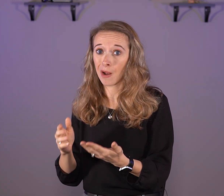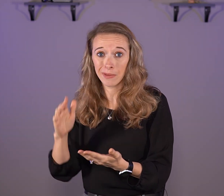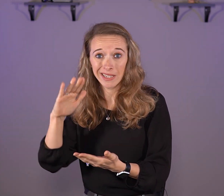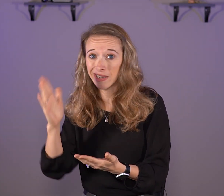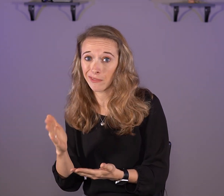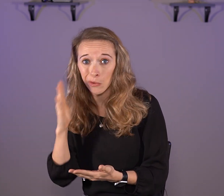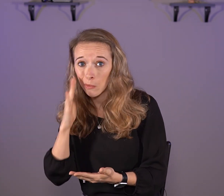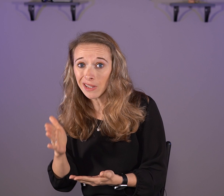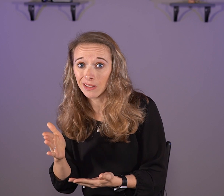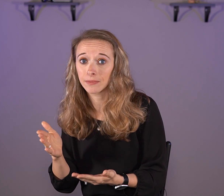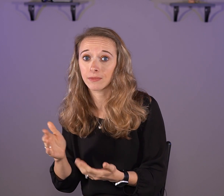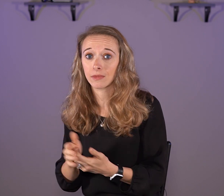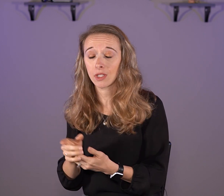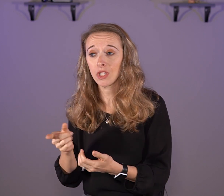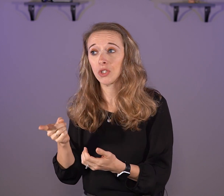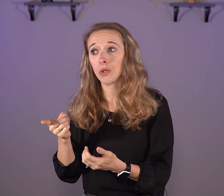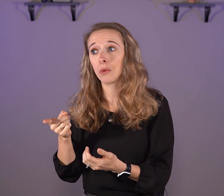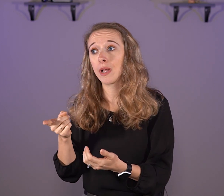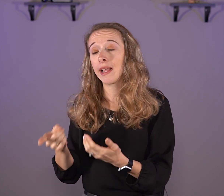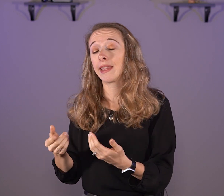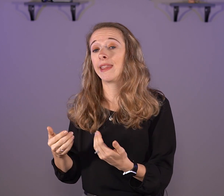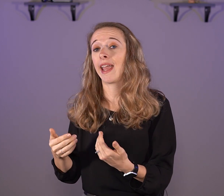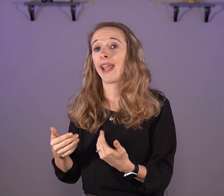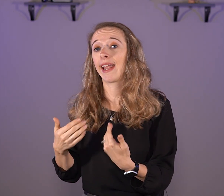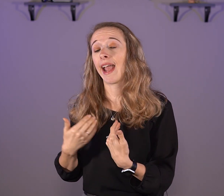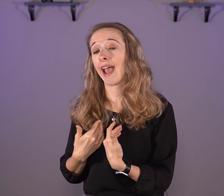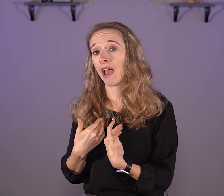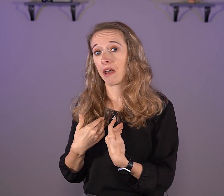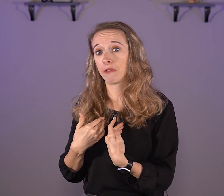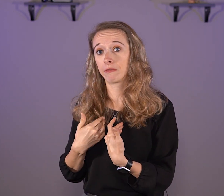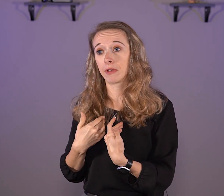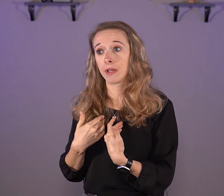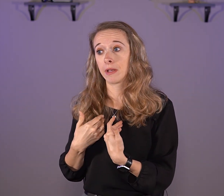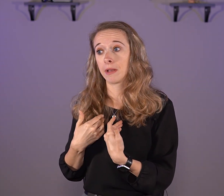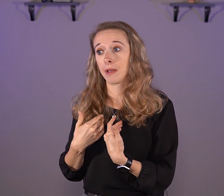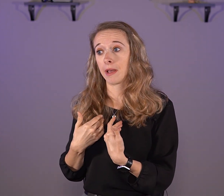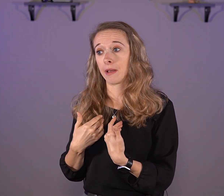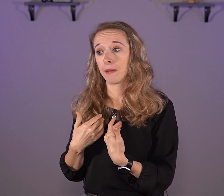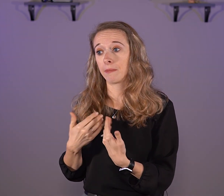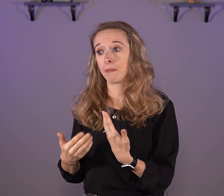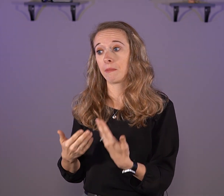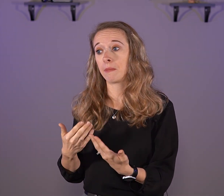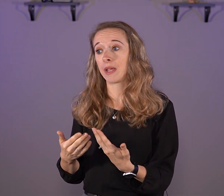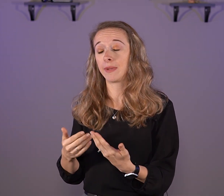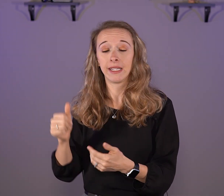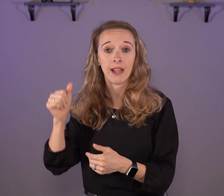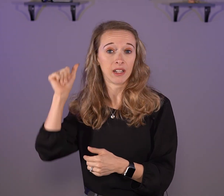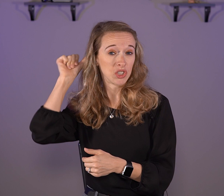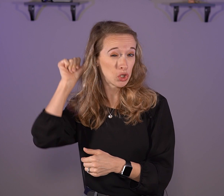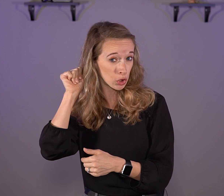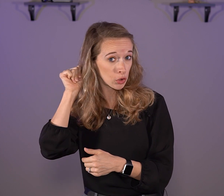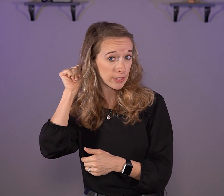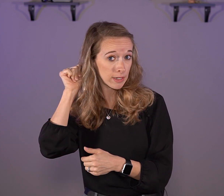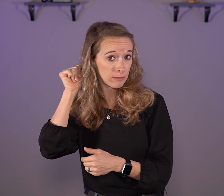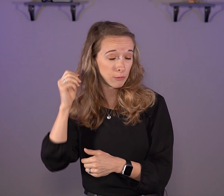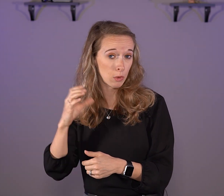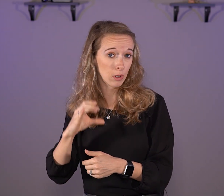probably never will. So they have maybe done surgery for a